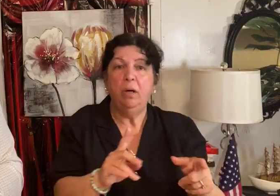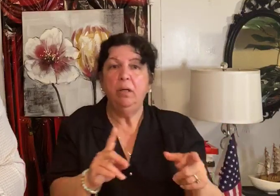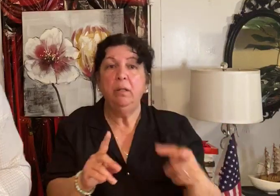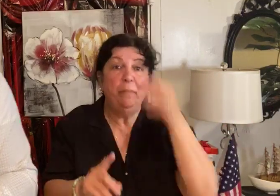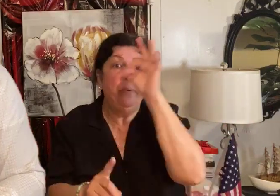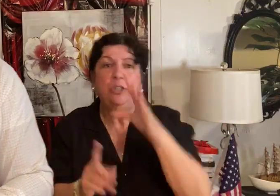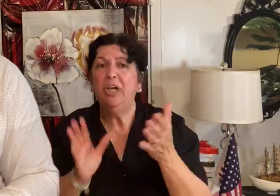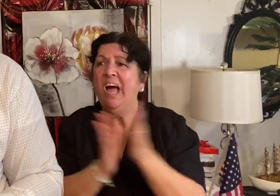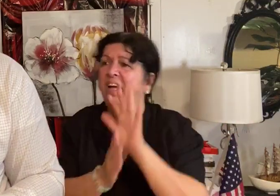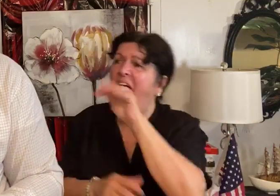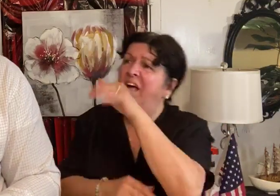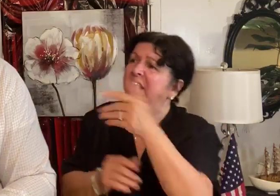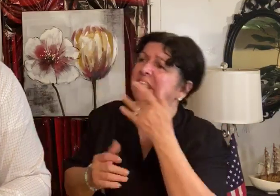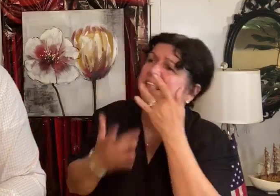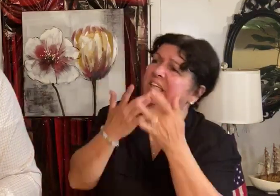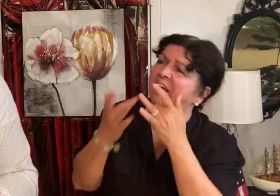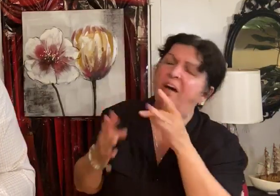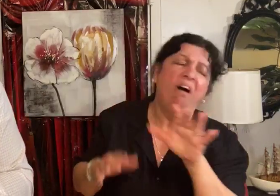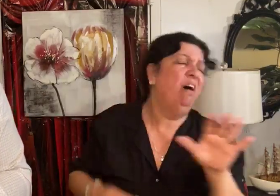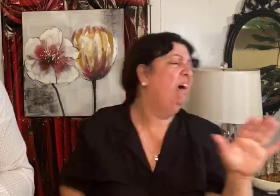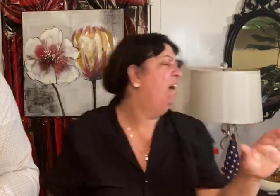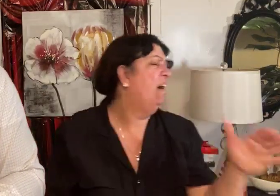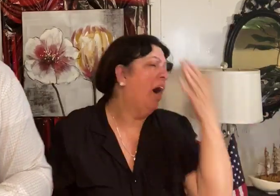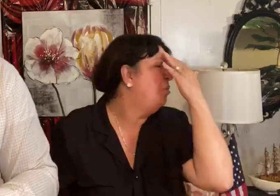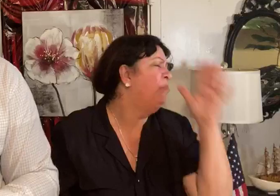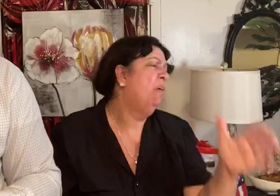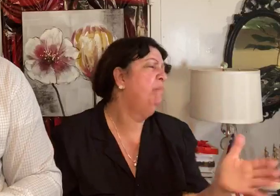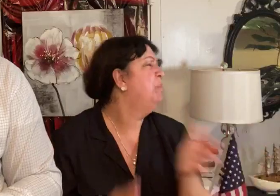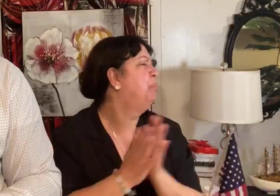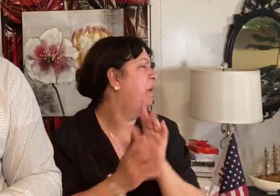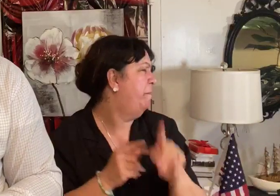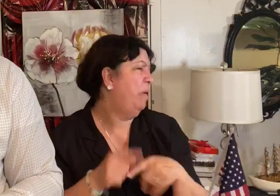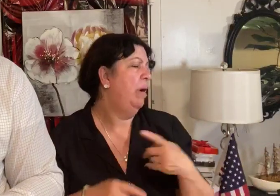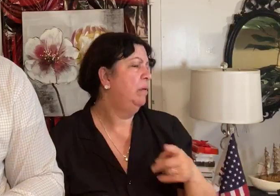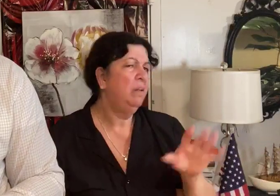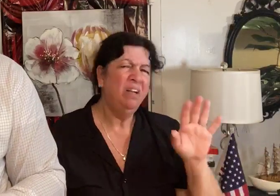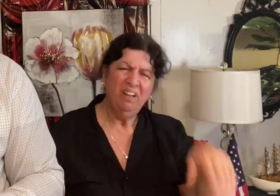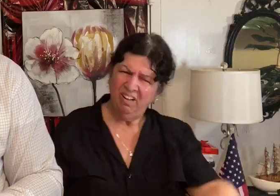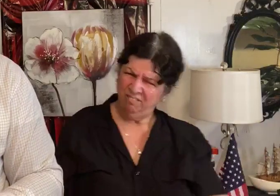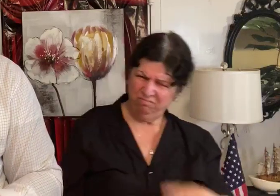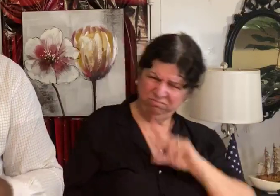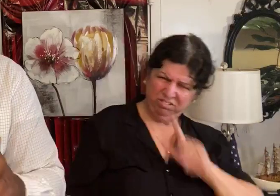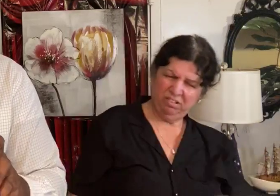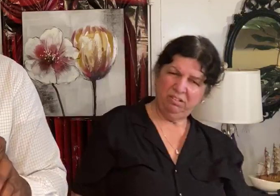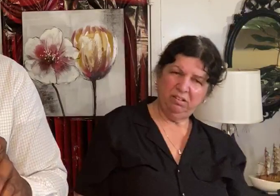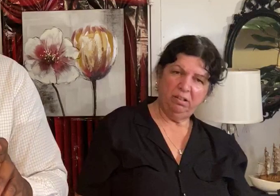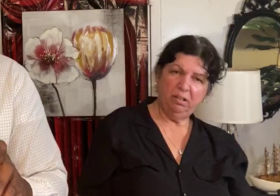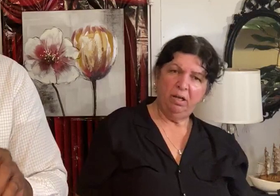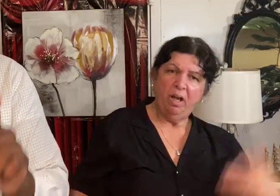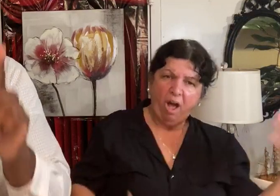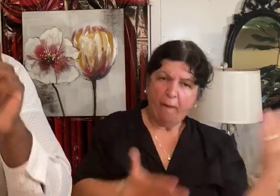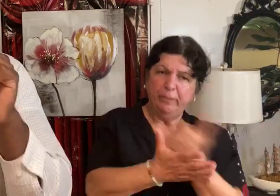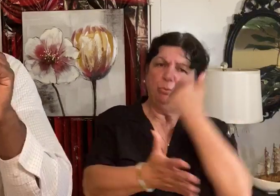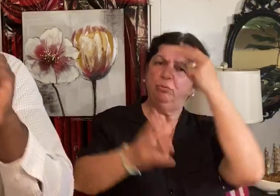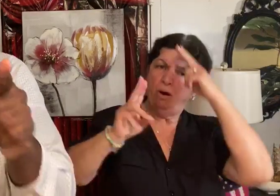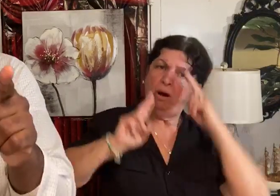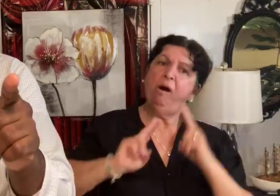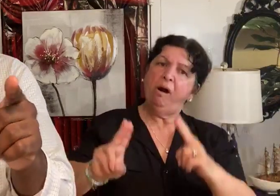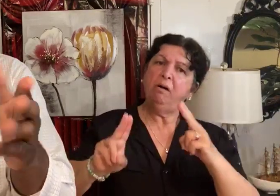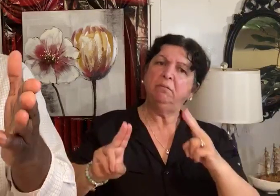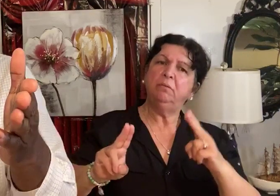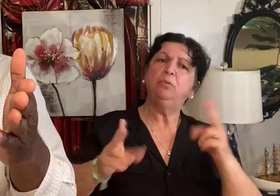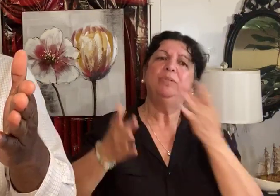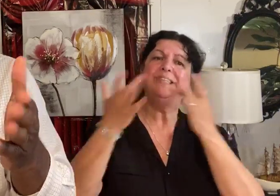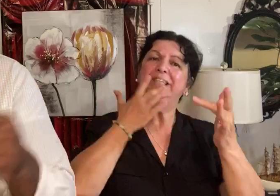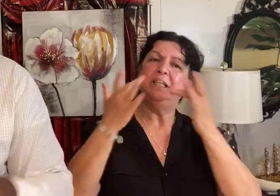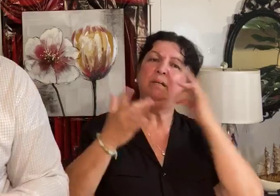you to sing, oh, I don't know, let me pray about it. Oh, I don't know. Listen to me, don't be that way. It's a privilege and an honor. We have to jump at